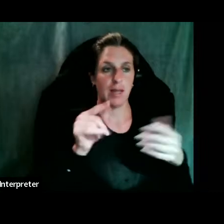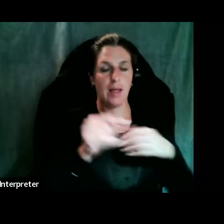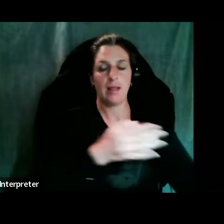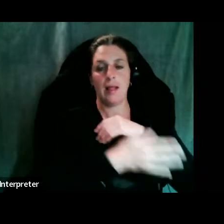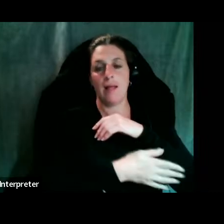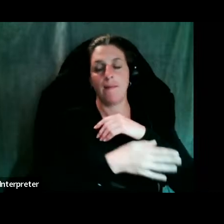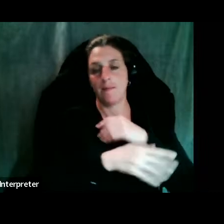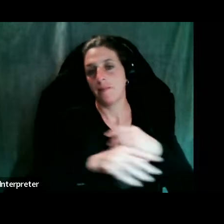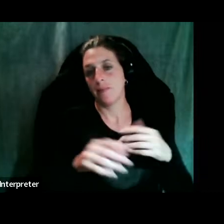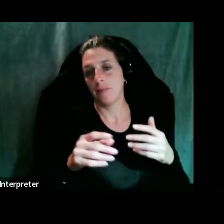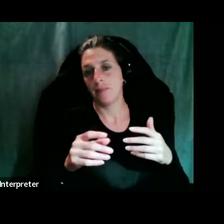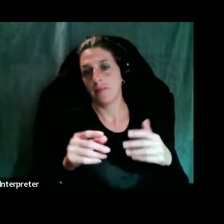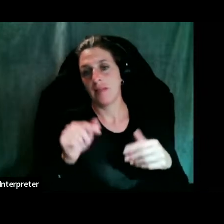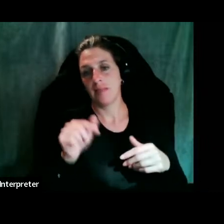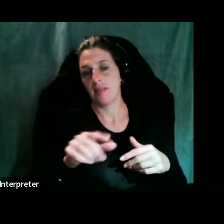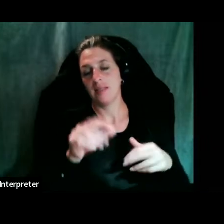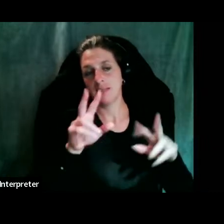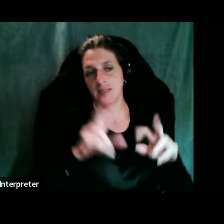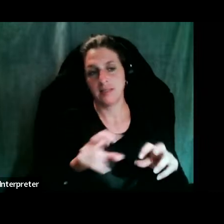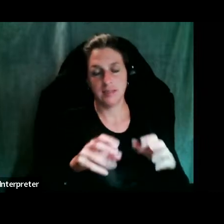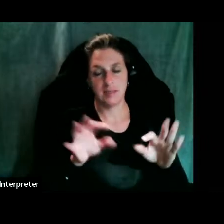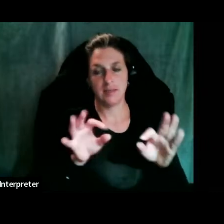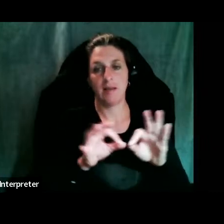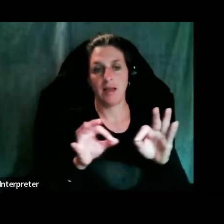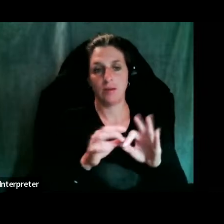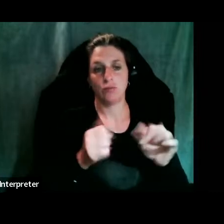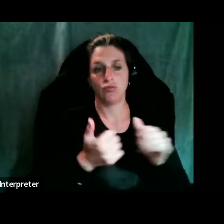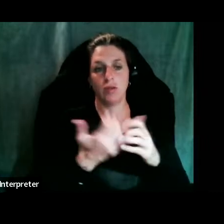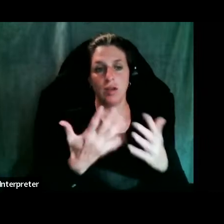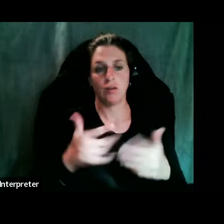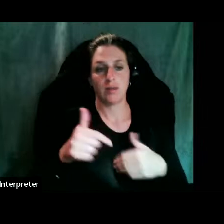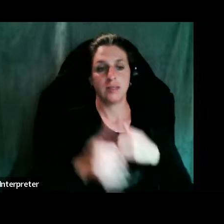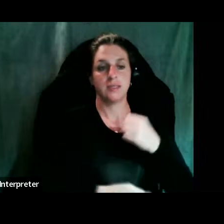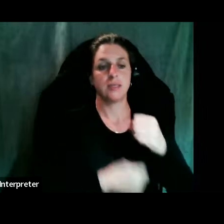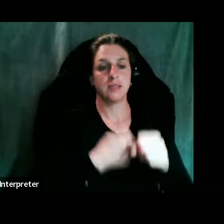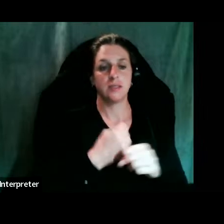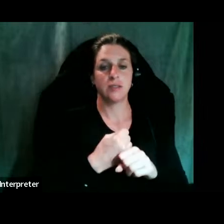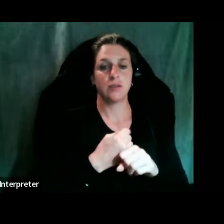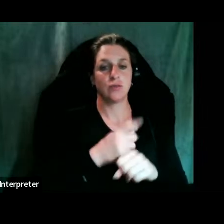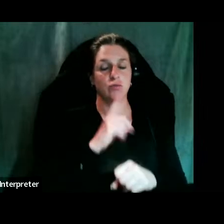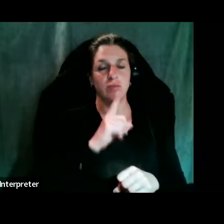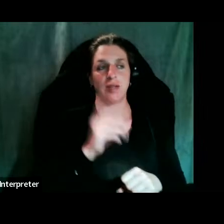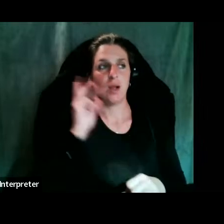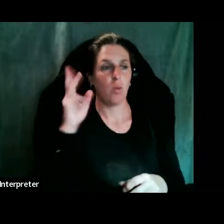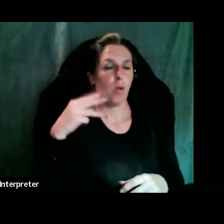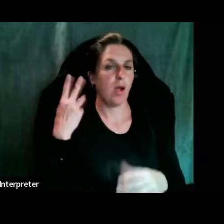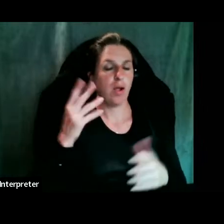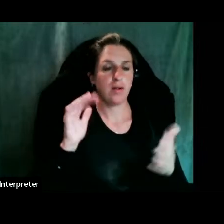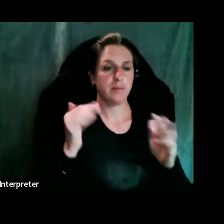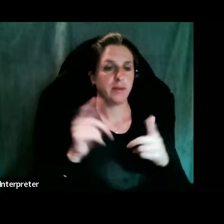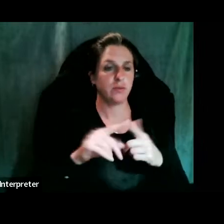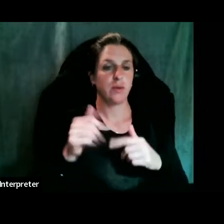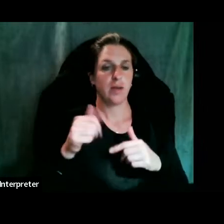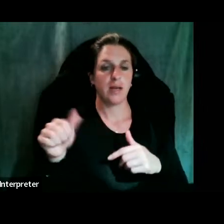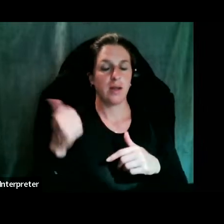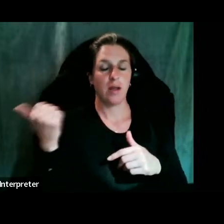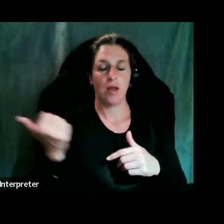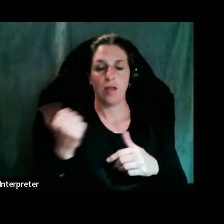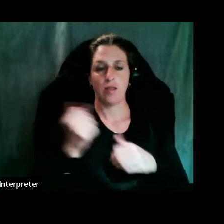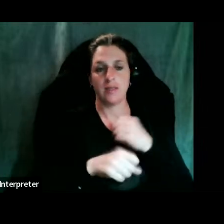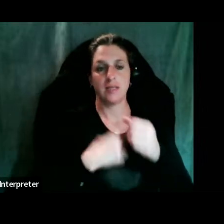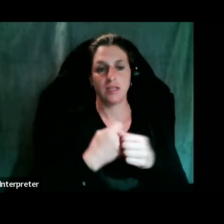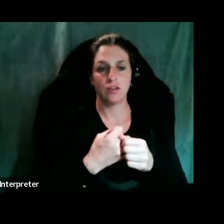But this assessed value tracker this year has been wilder than any of the other years in terms of swings. So,